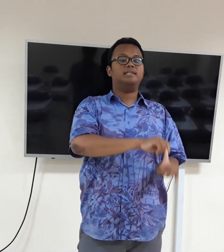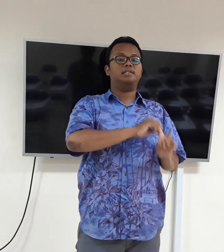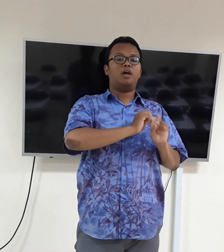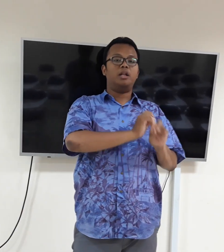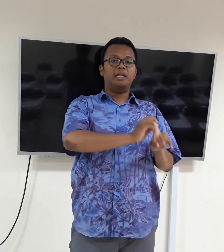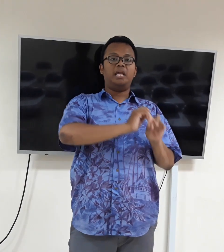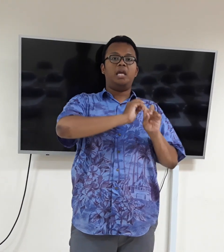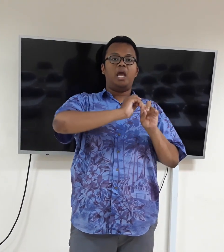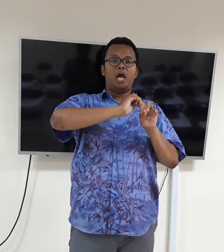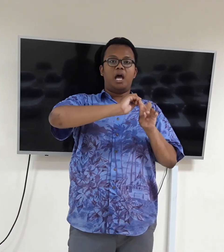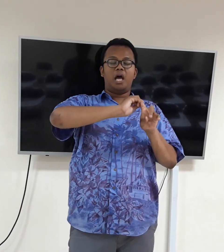post-test only